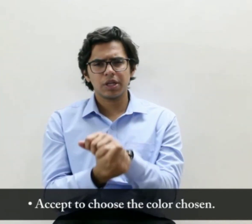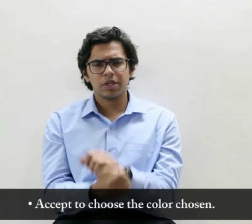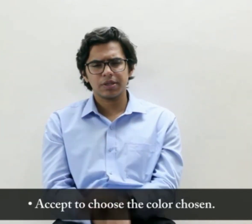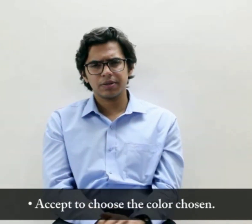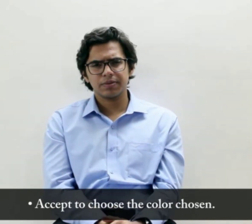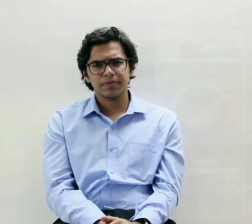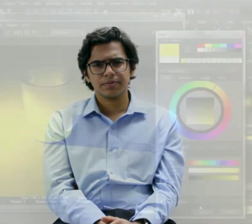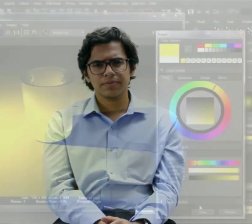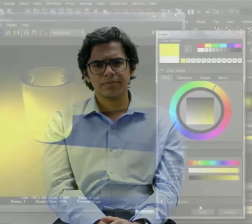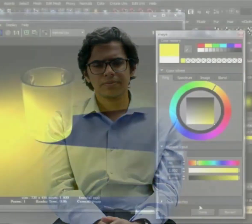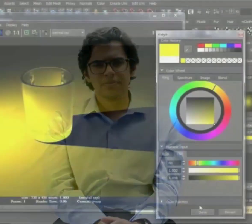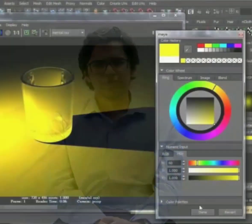color chosen.